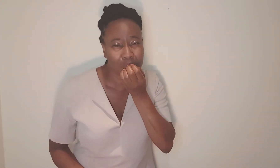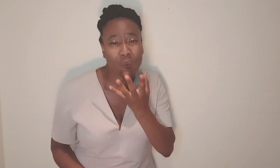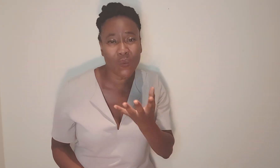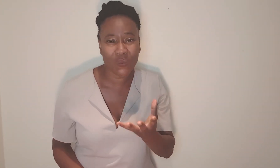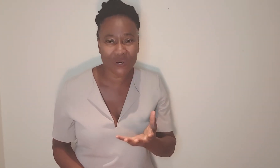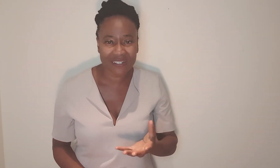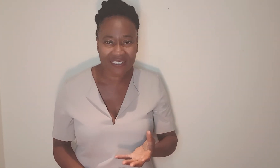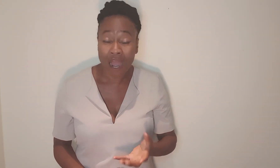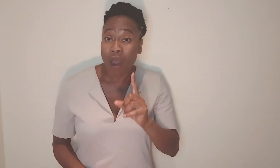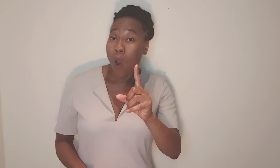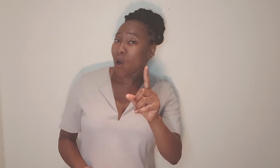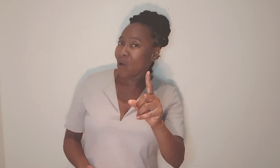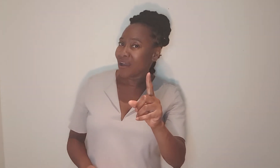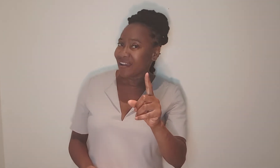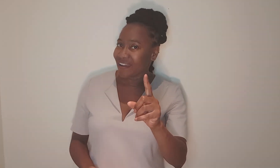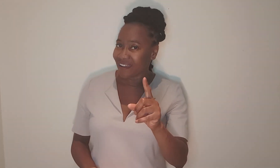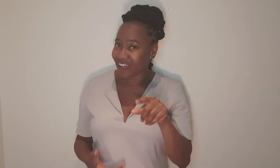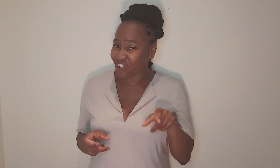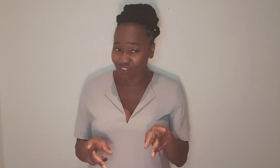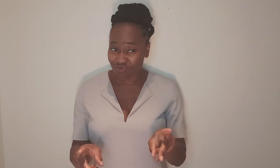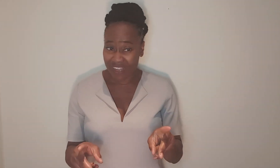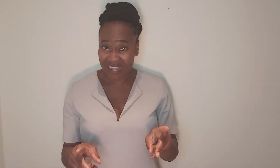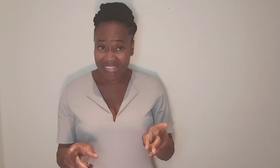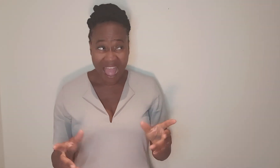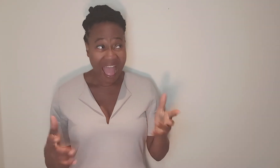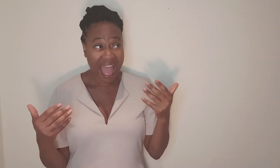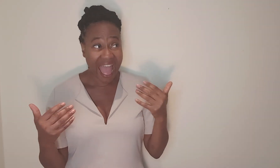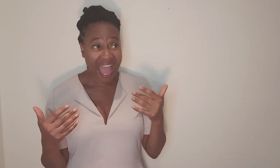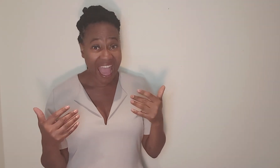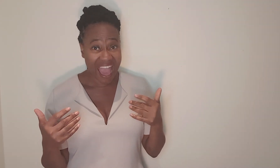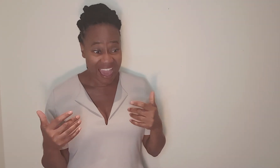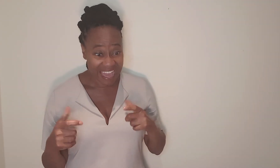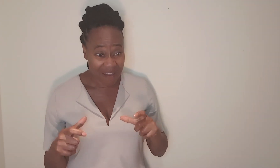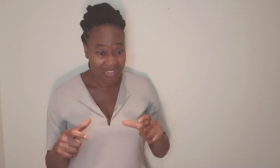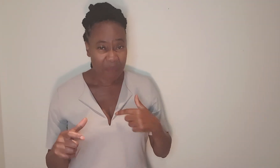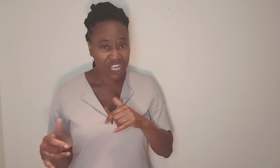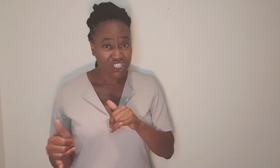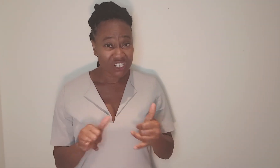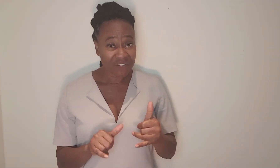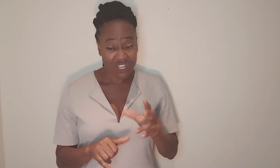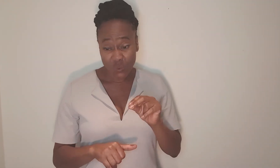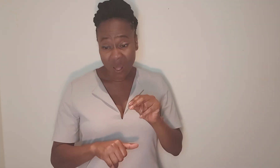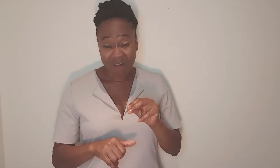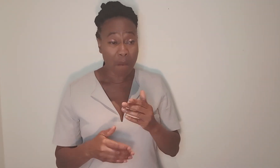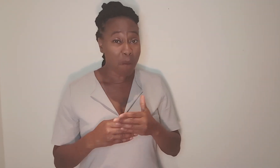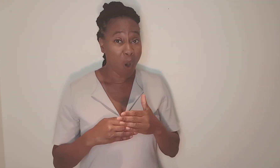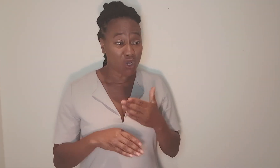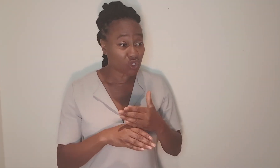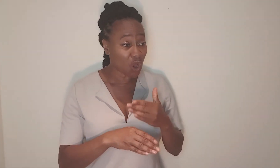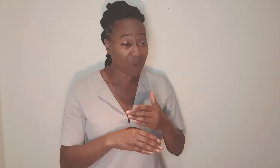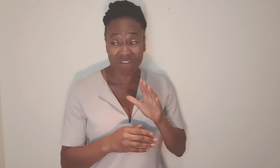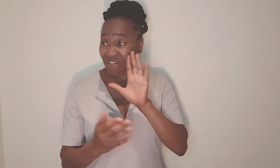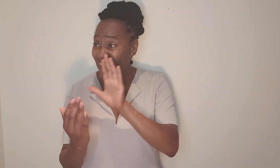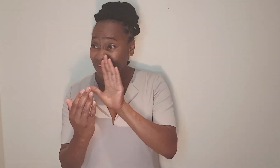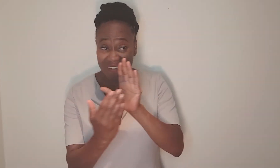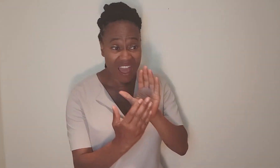this street doesn't live on air, and I've got a shift in 12 and some more errands to run and faces to meet, and even though I'm 148, I still need my